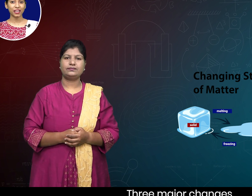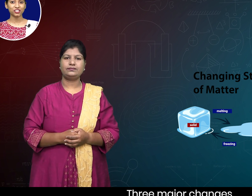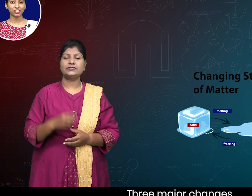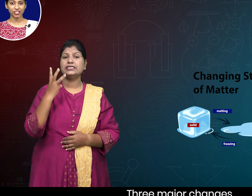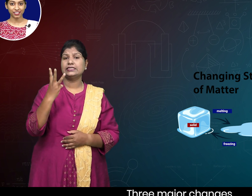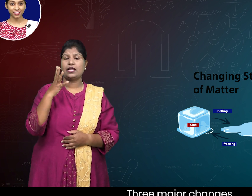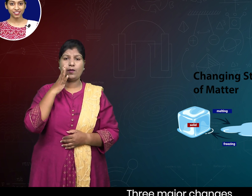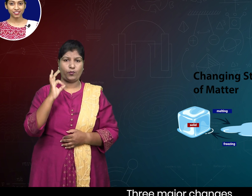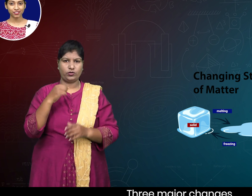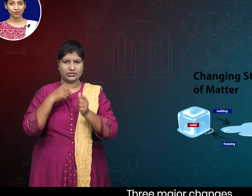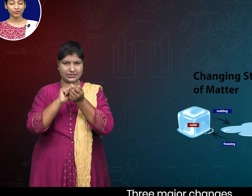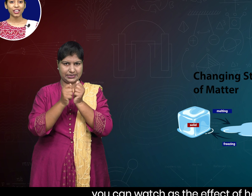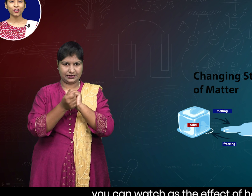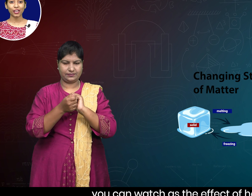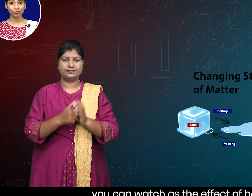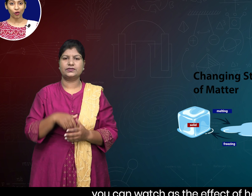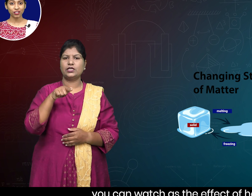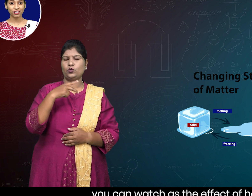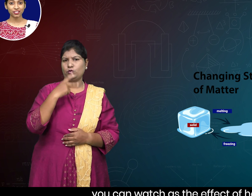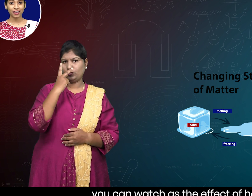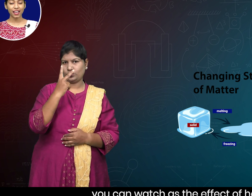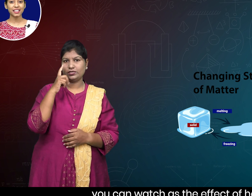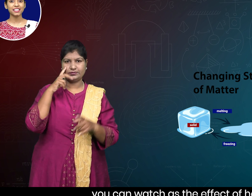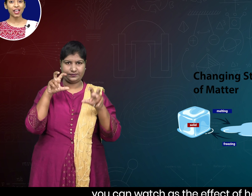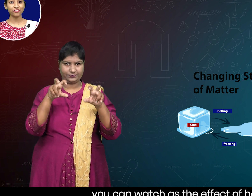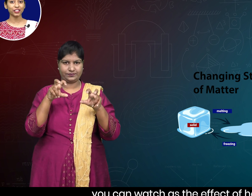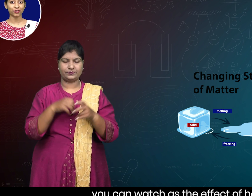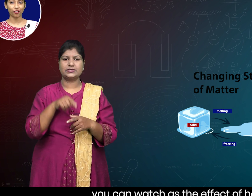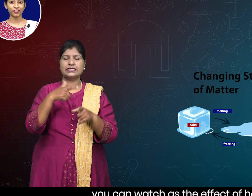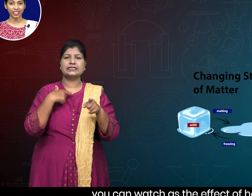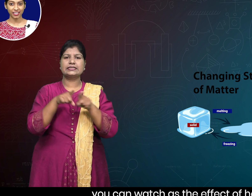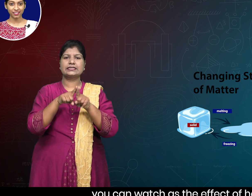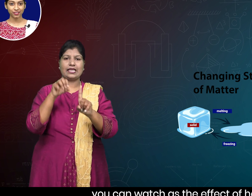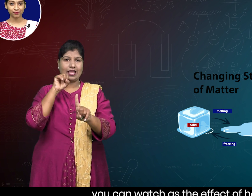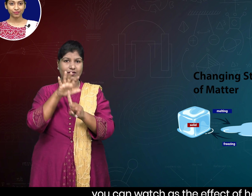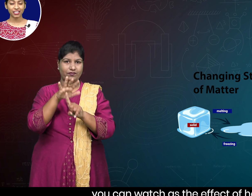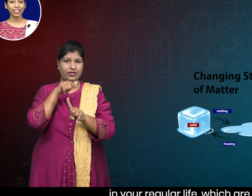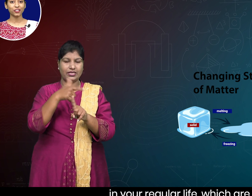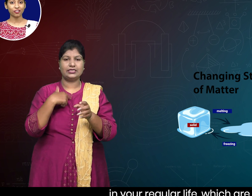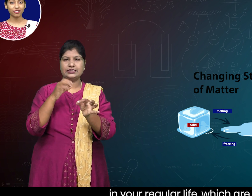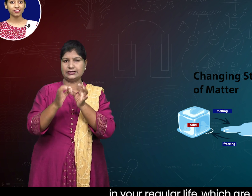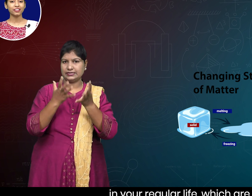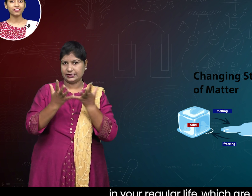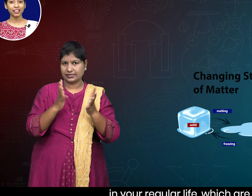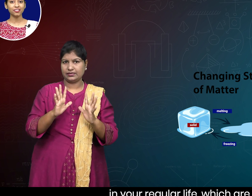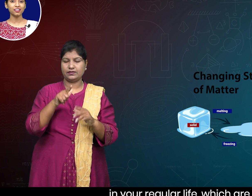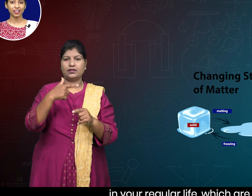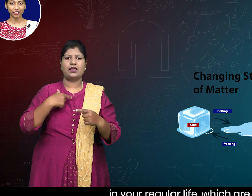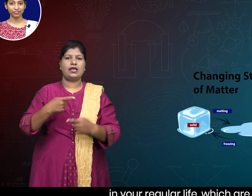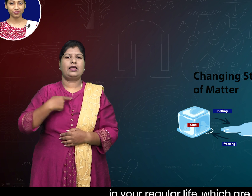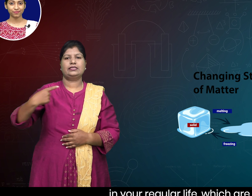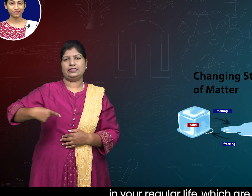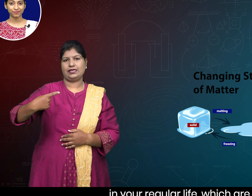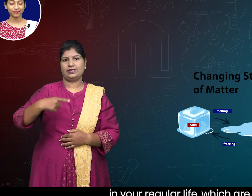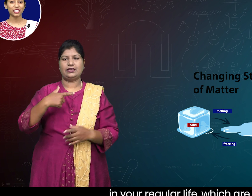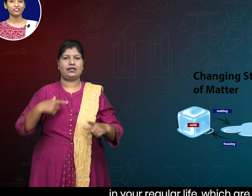Three major changes you can watch as the effect of heat in your regular